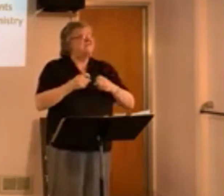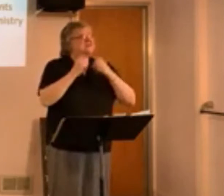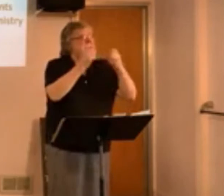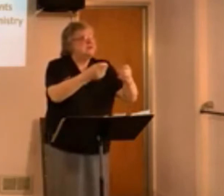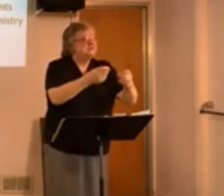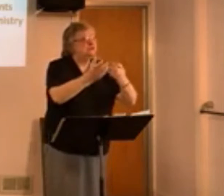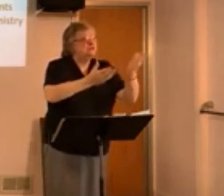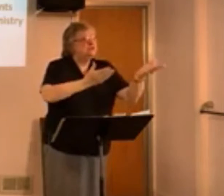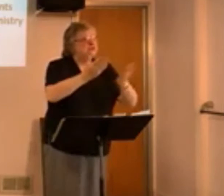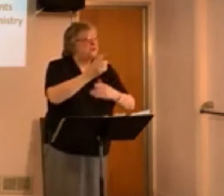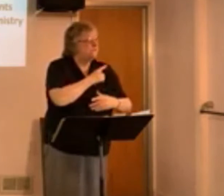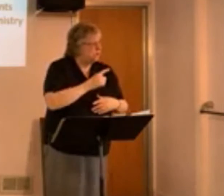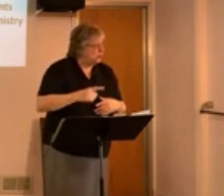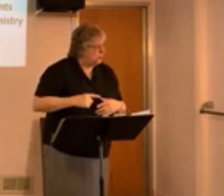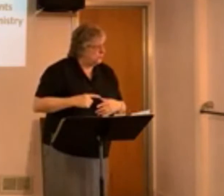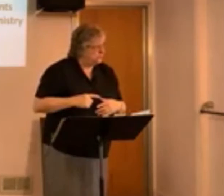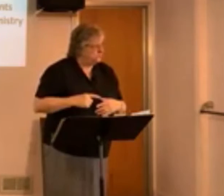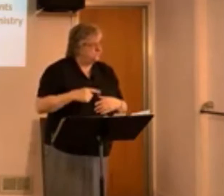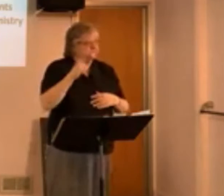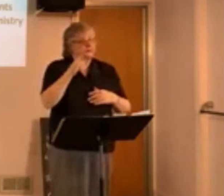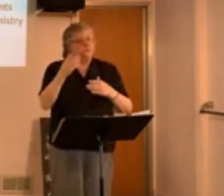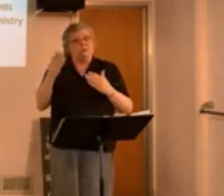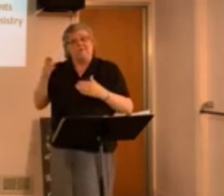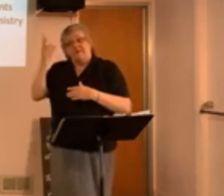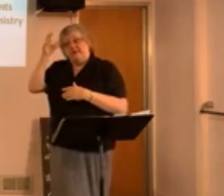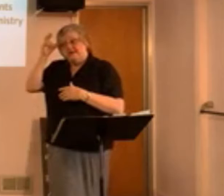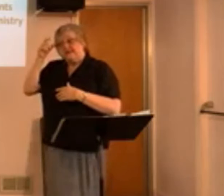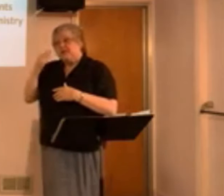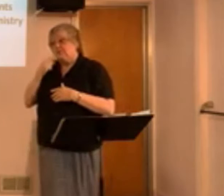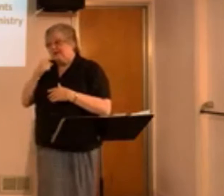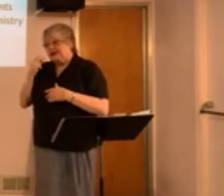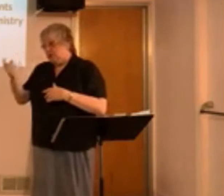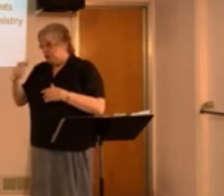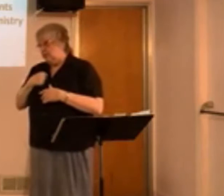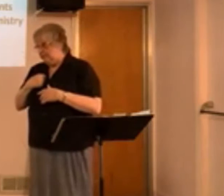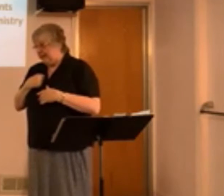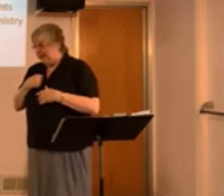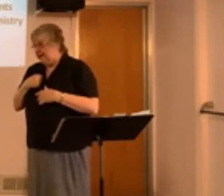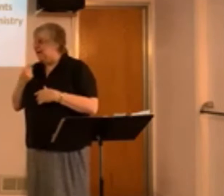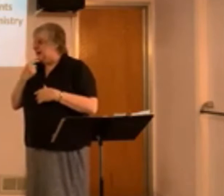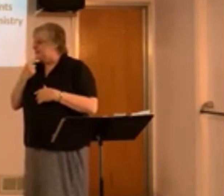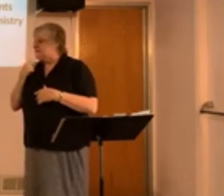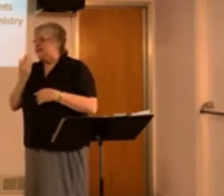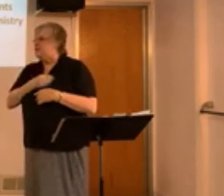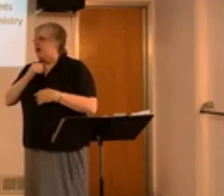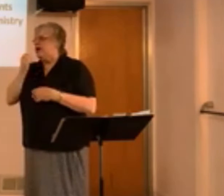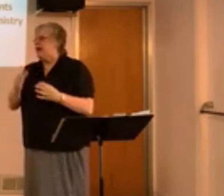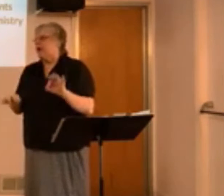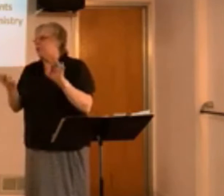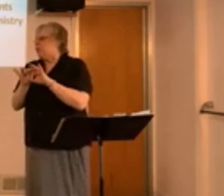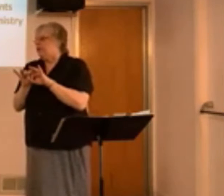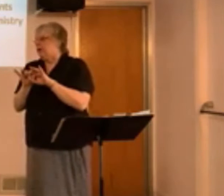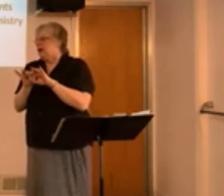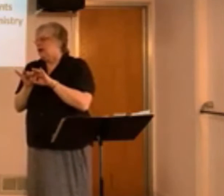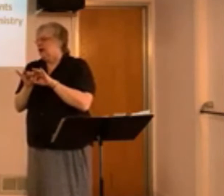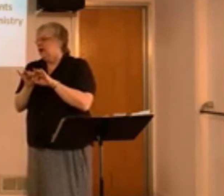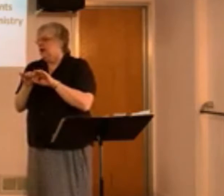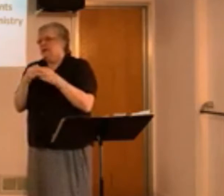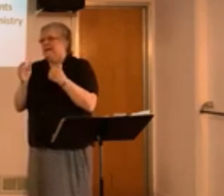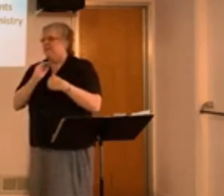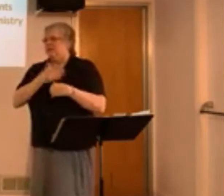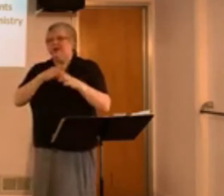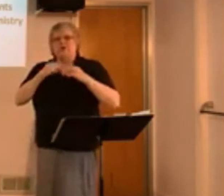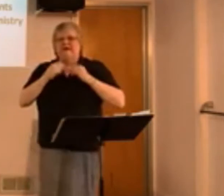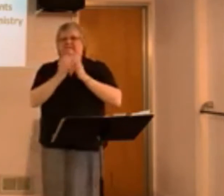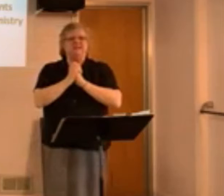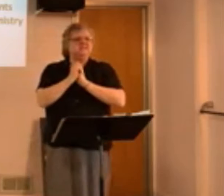the Lord. Now, one thing that the devil often suggests to us is that we're not worthy, perhaps we don't have